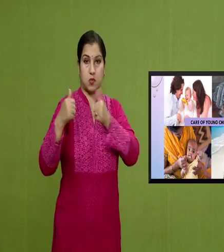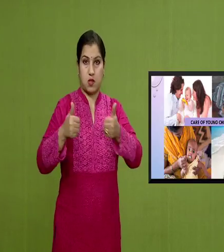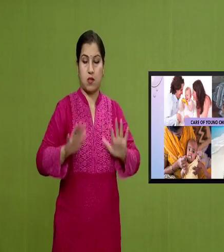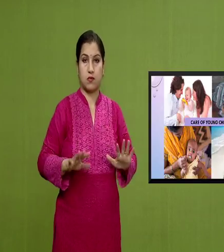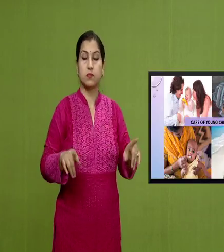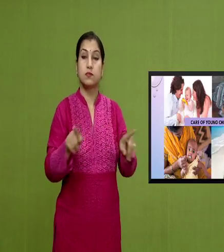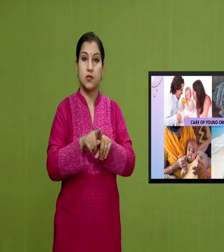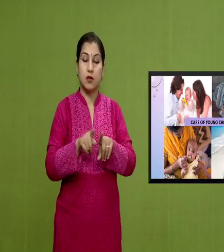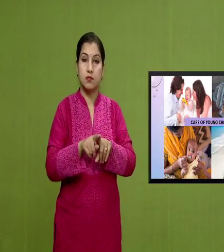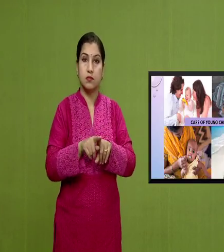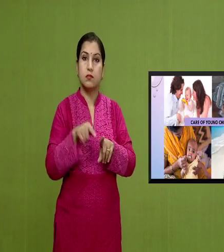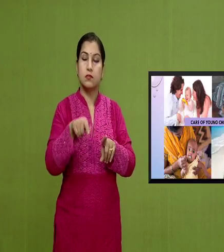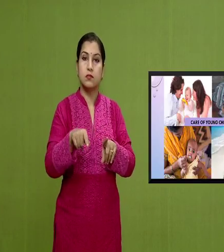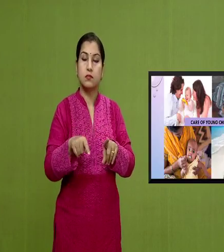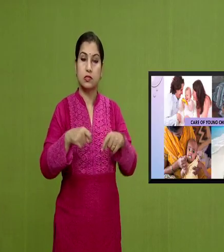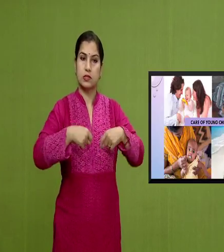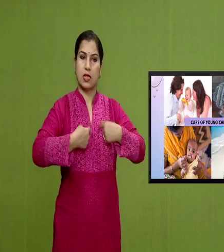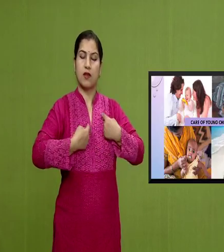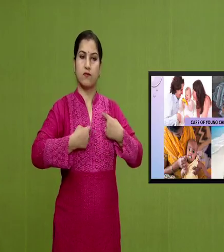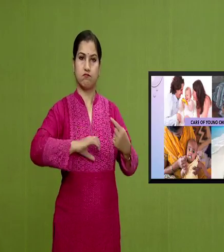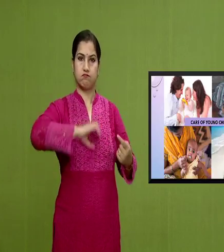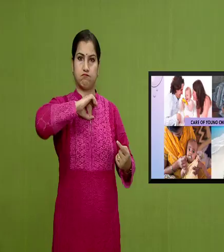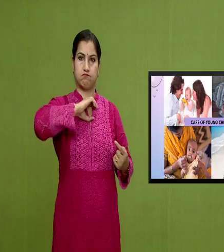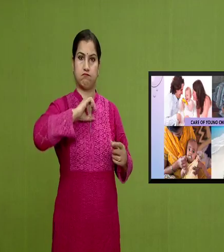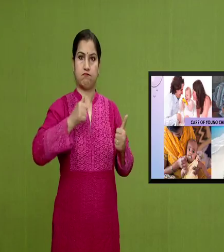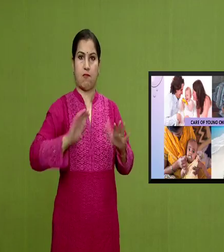are usually self confident.